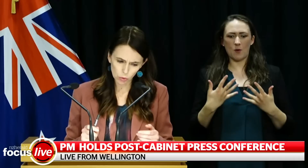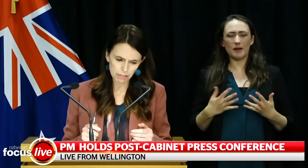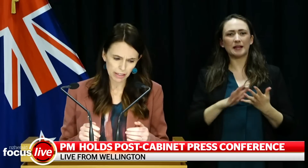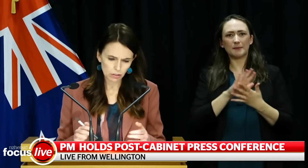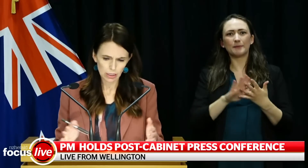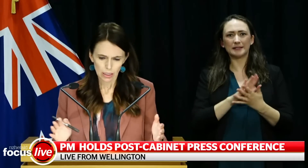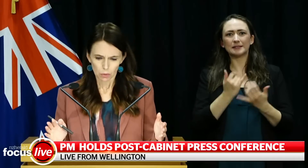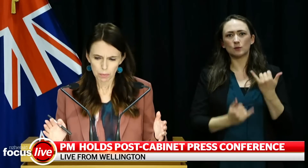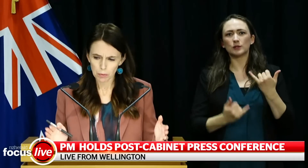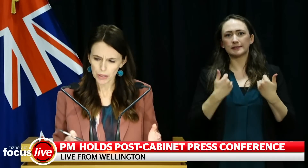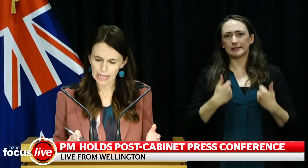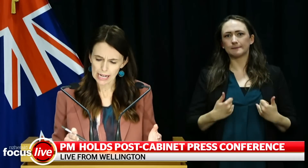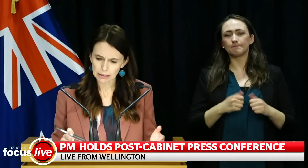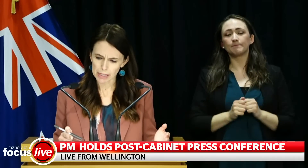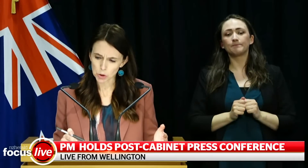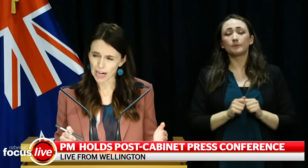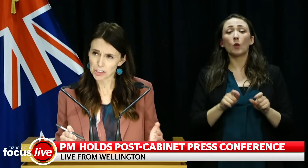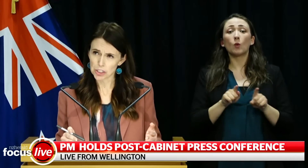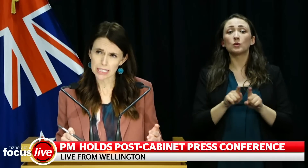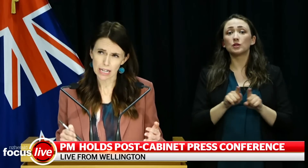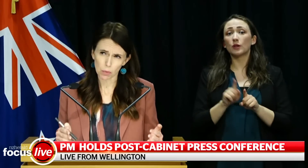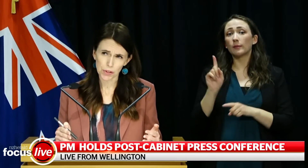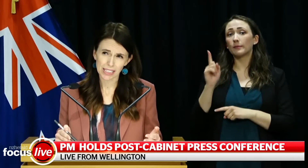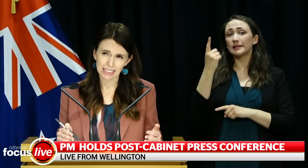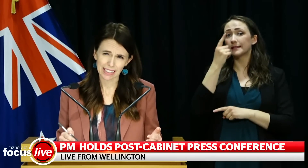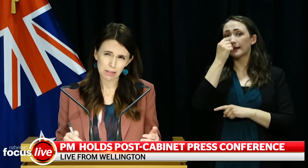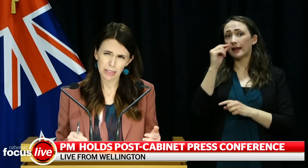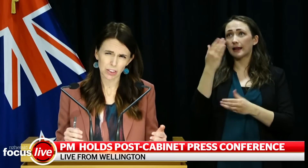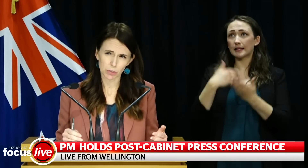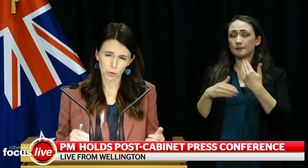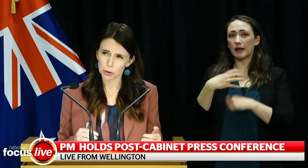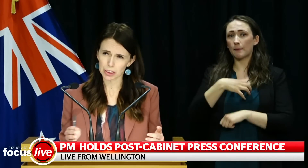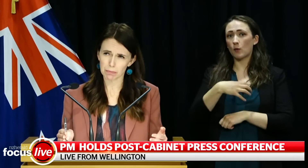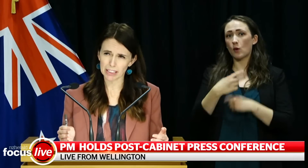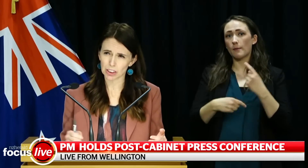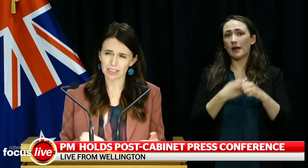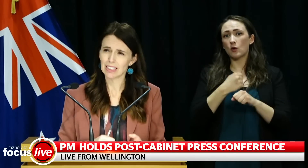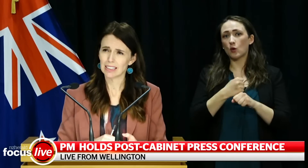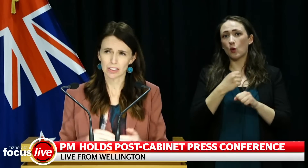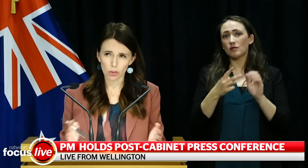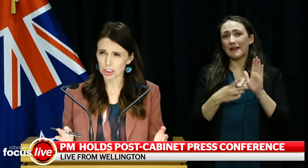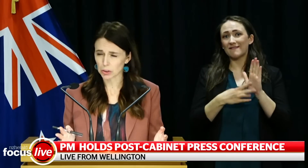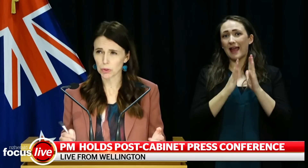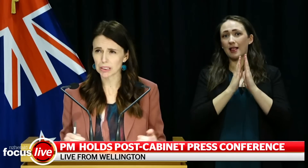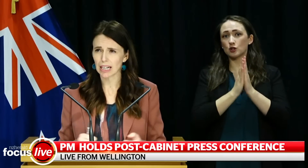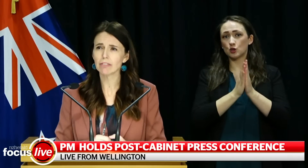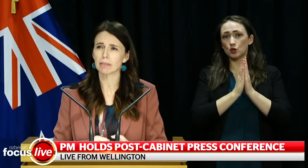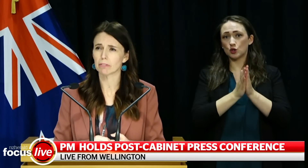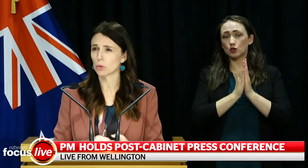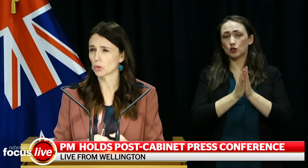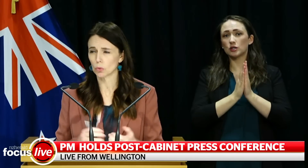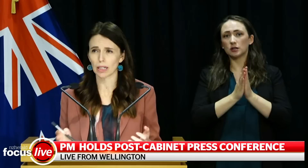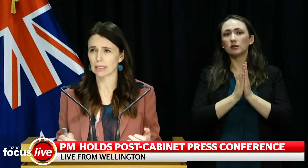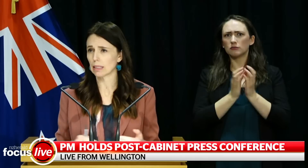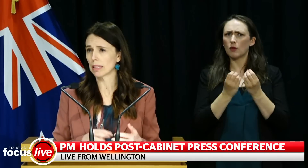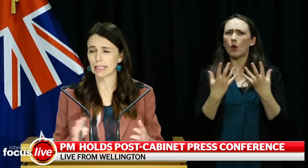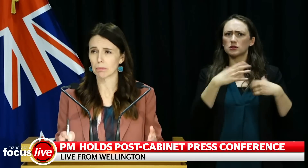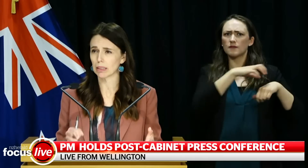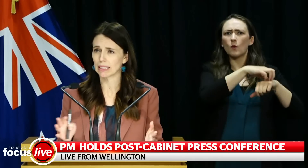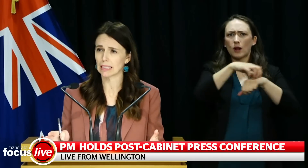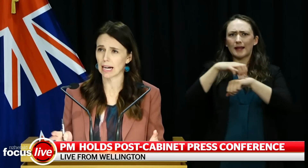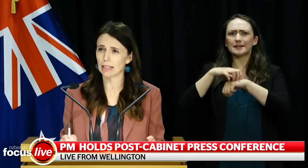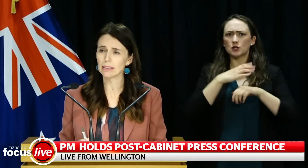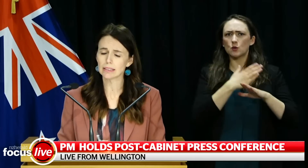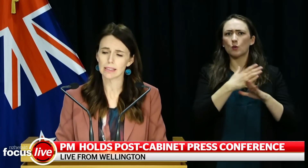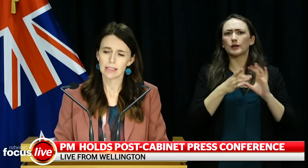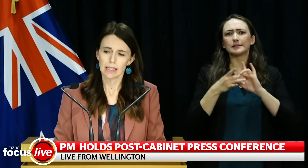On Gloriavale, we've been working hard to make sure agencies are working together because, of course, you can imagine it's not just WorkSafe, but, of course, Oranga Tamariki